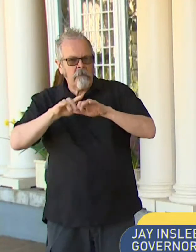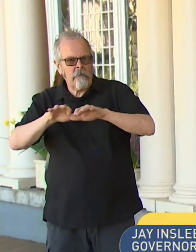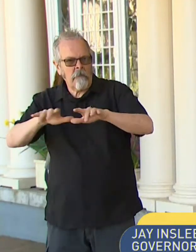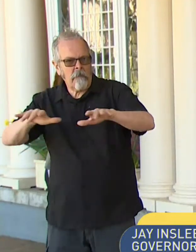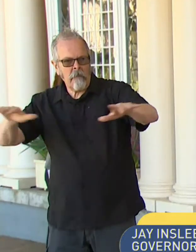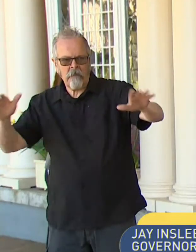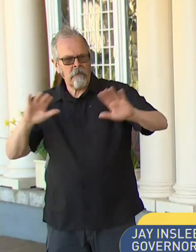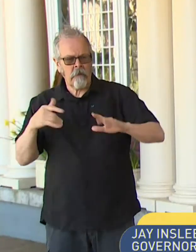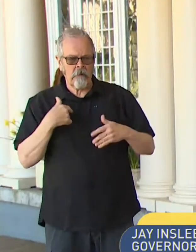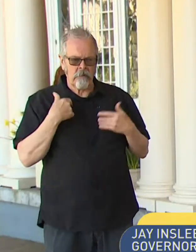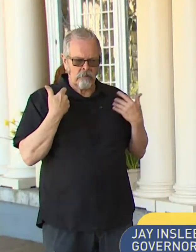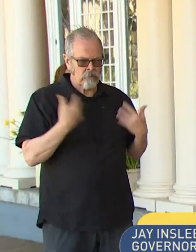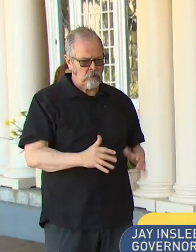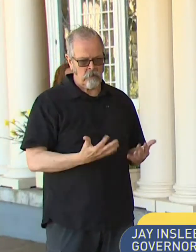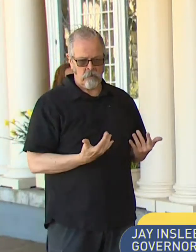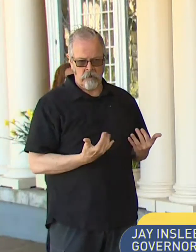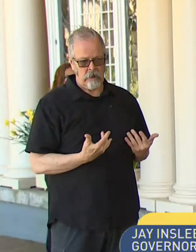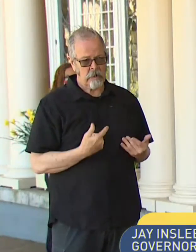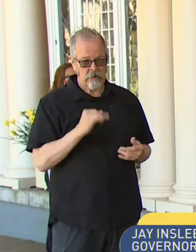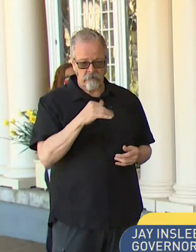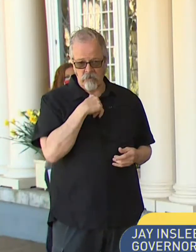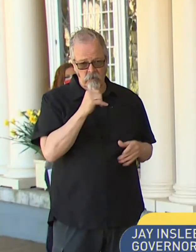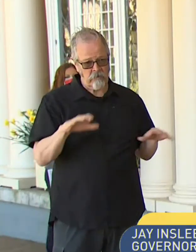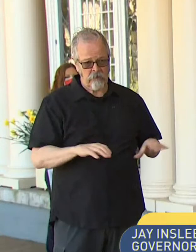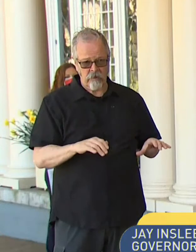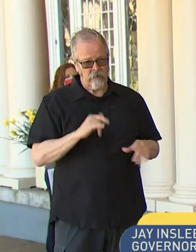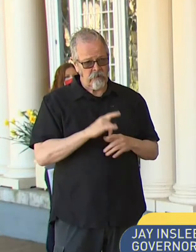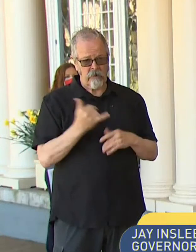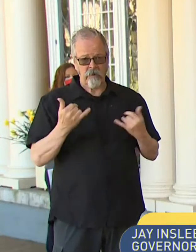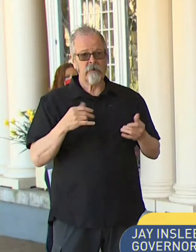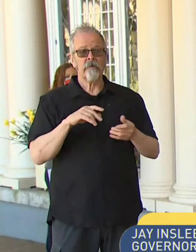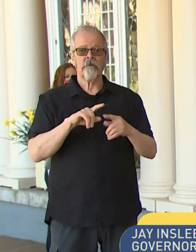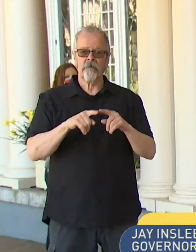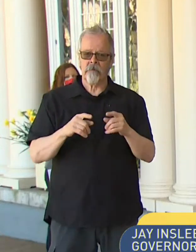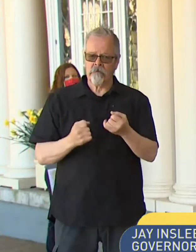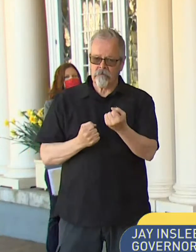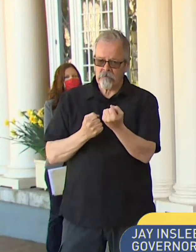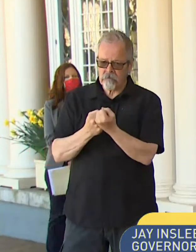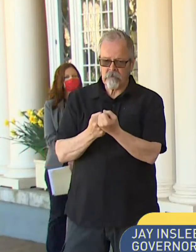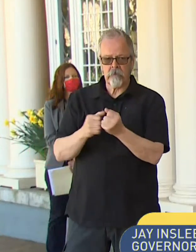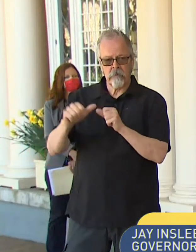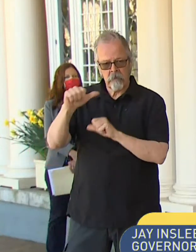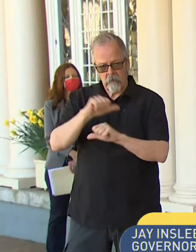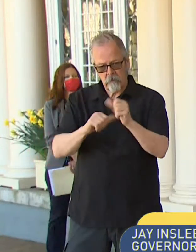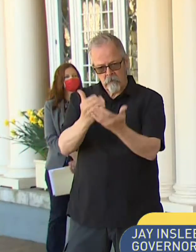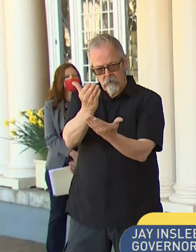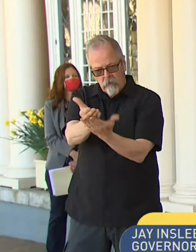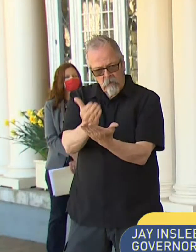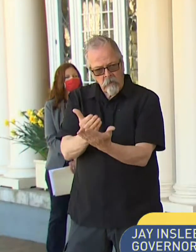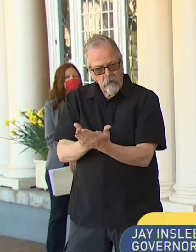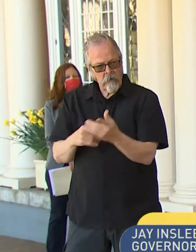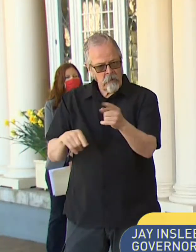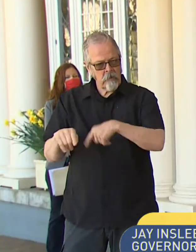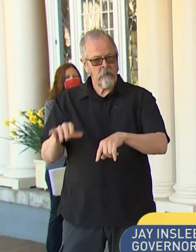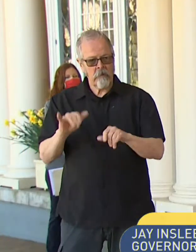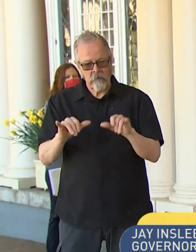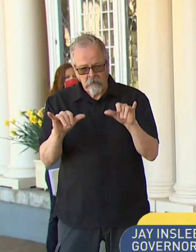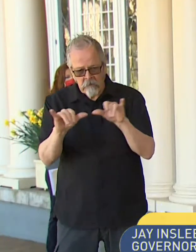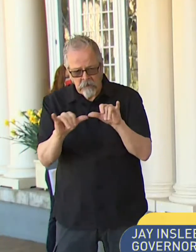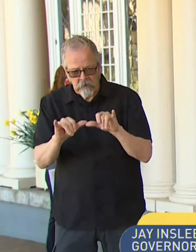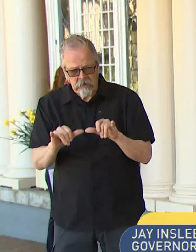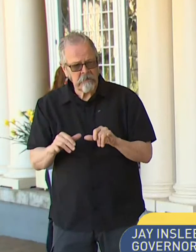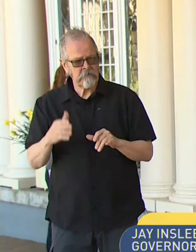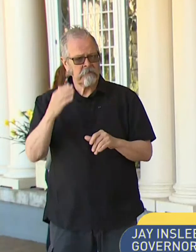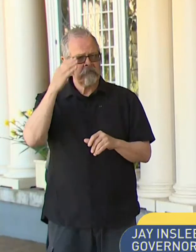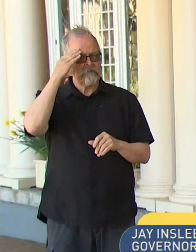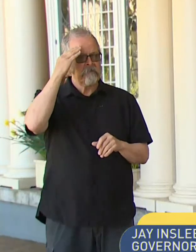this moment, fundamentally because the science demanded action now. The action we've taken has been quite measured. It has affected, fortunately, only